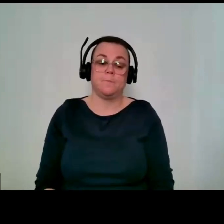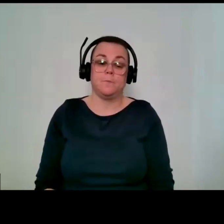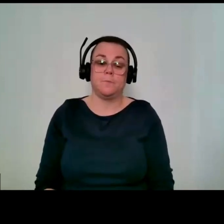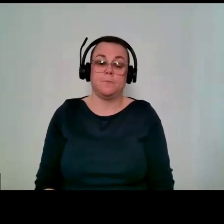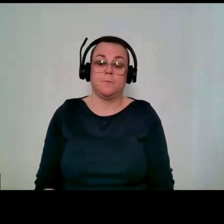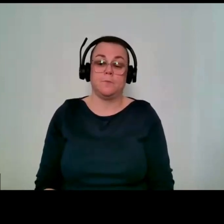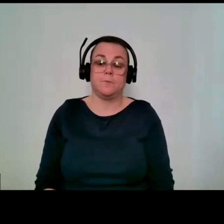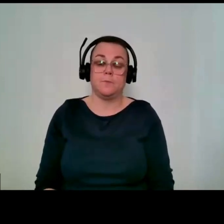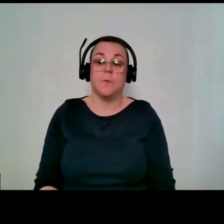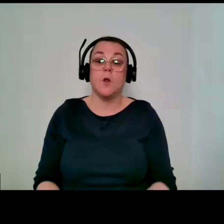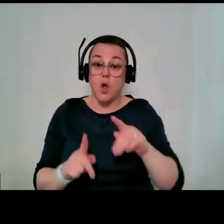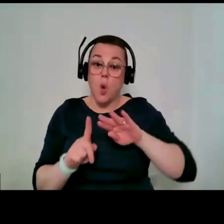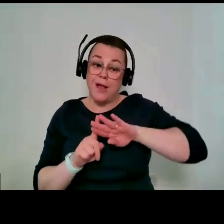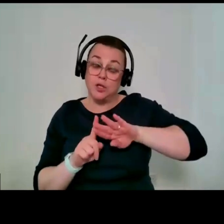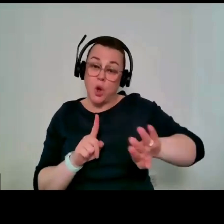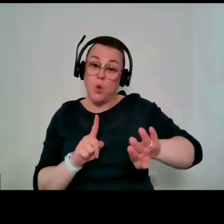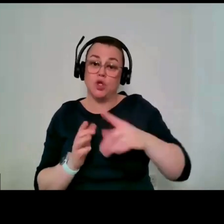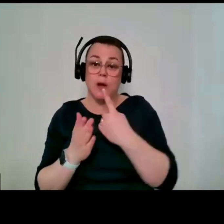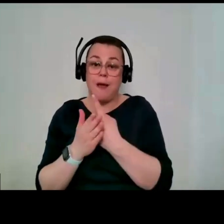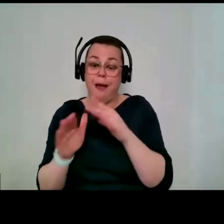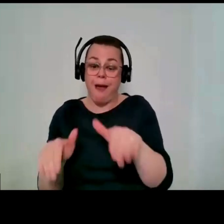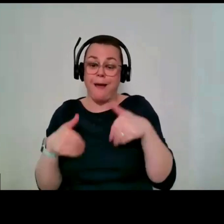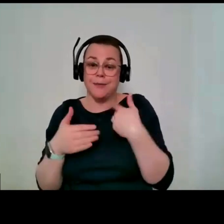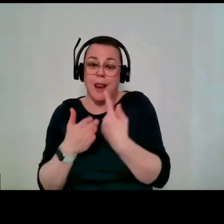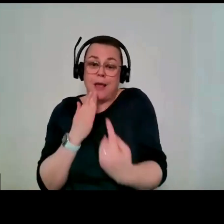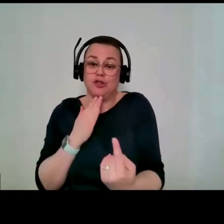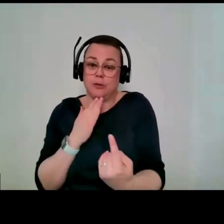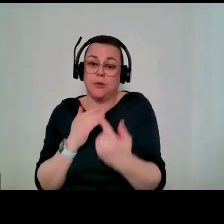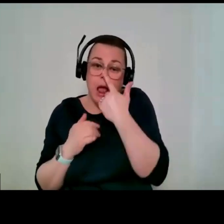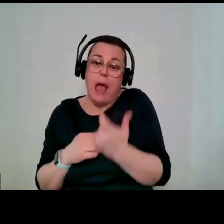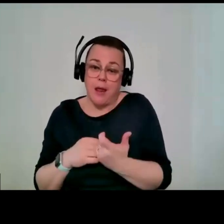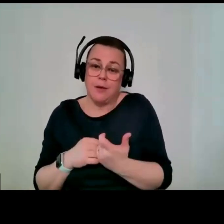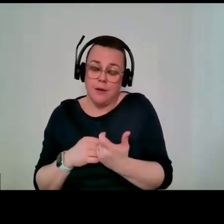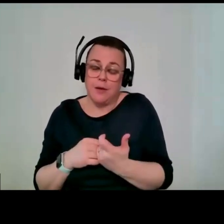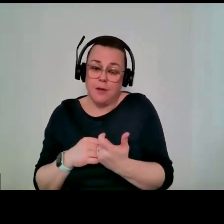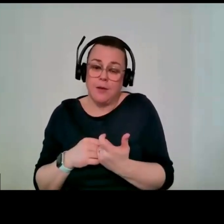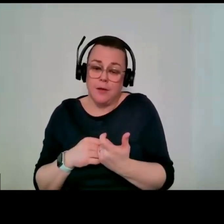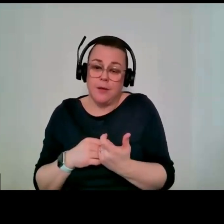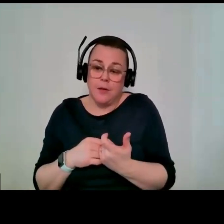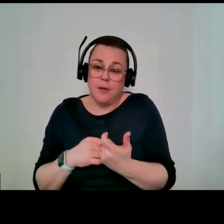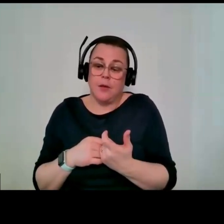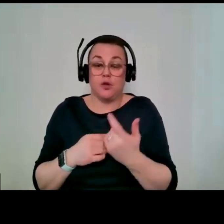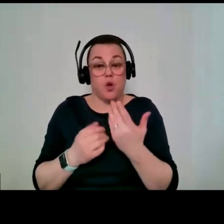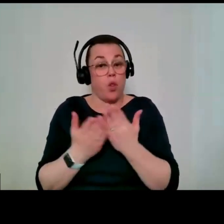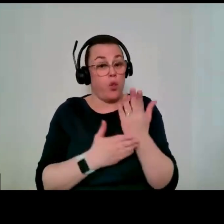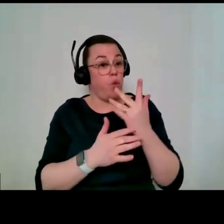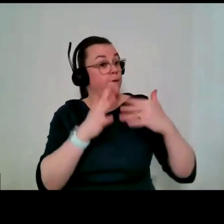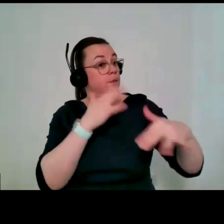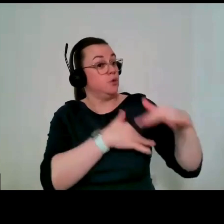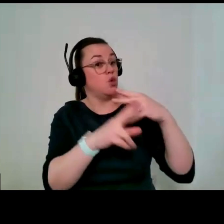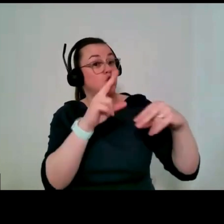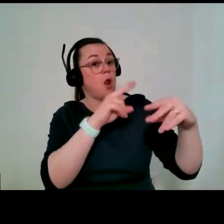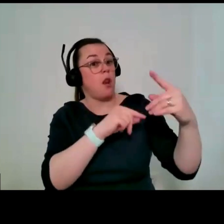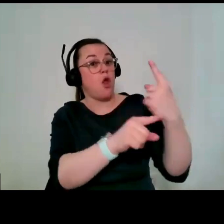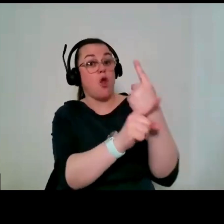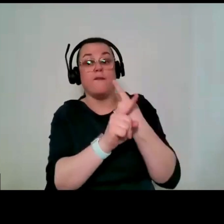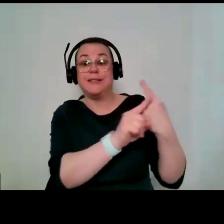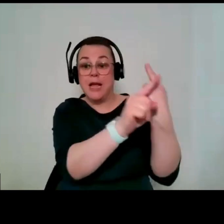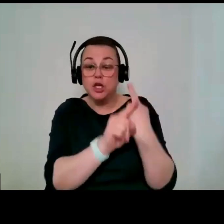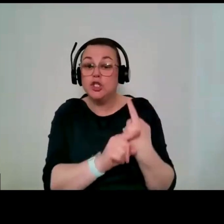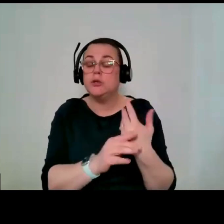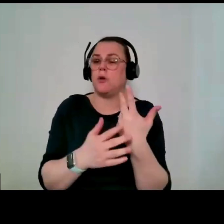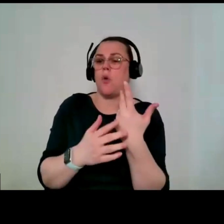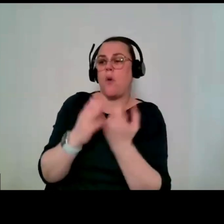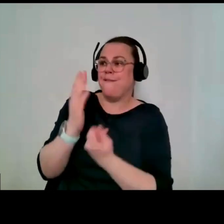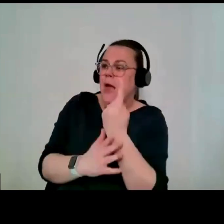to exclusion and isolation in the workplace. So from social conversation, event, meetings